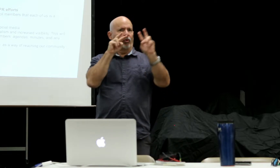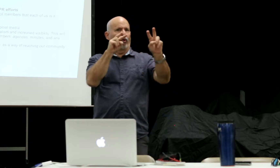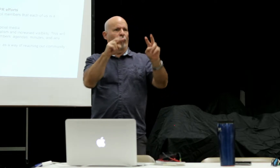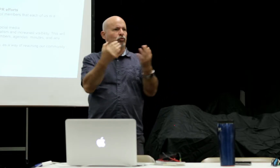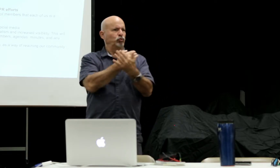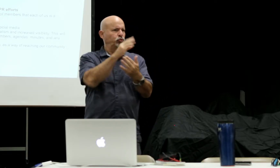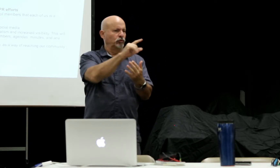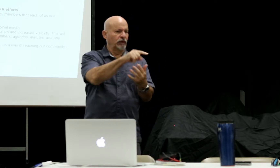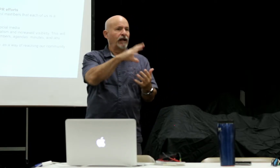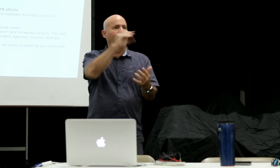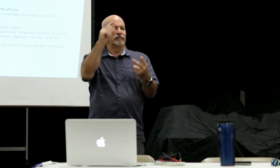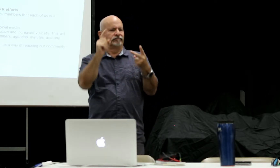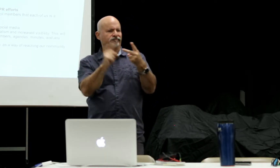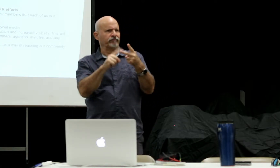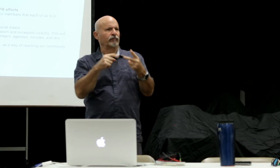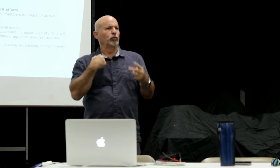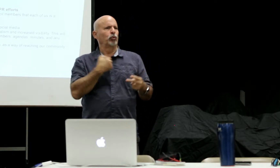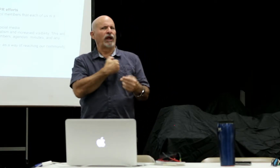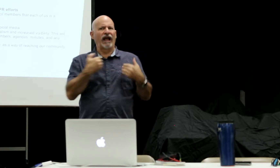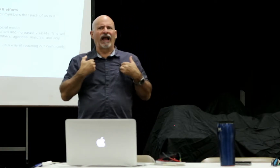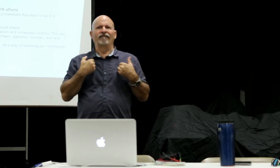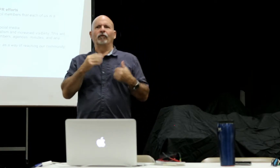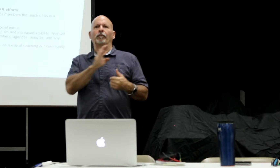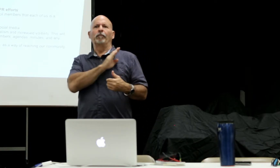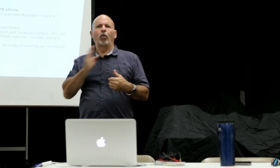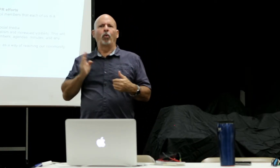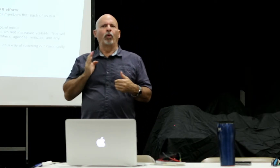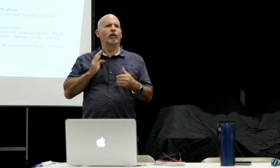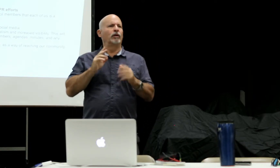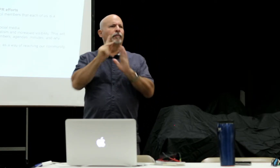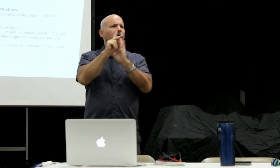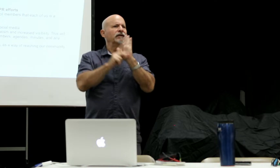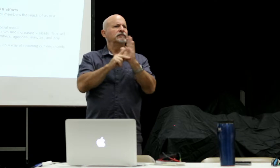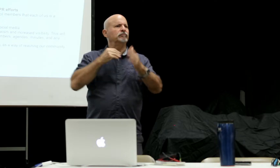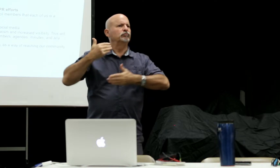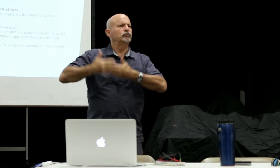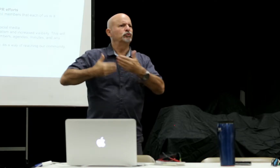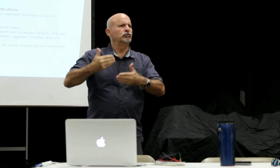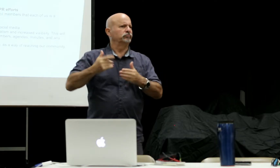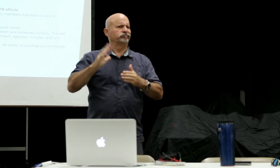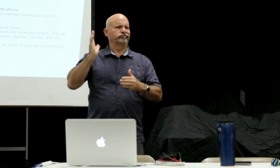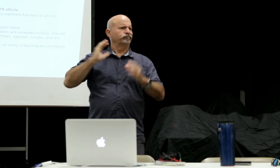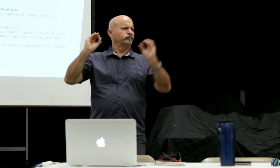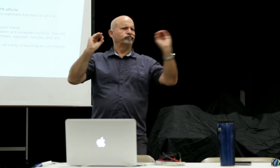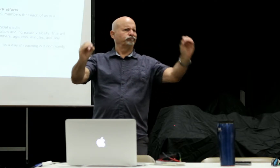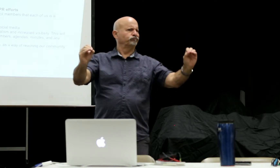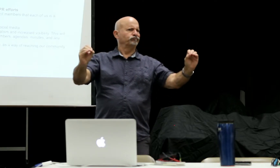board meeting, we can get those out. We also have board policies and